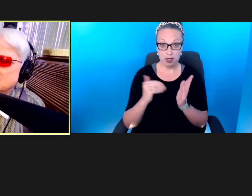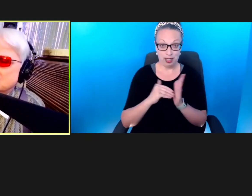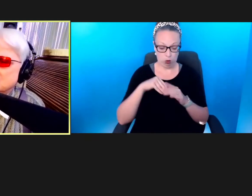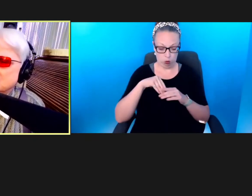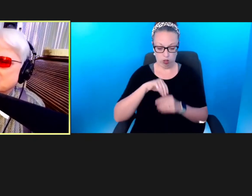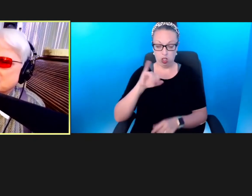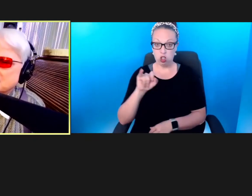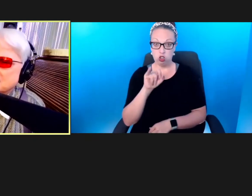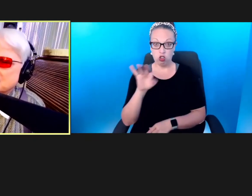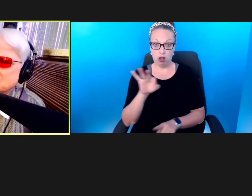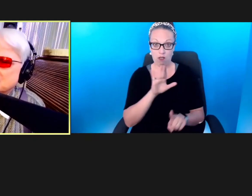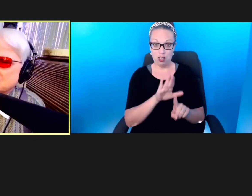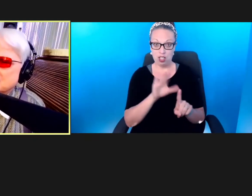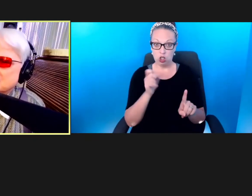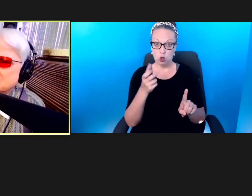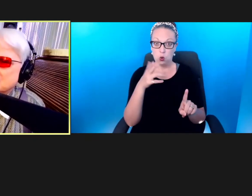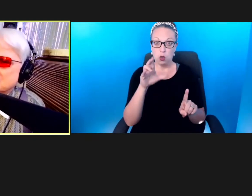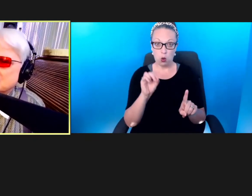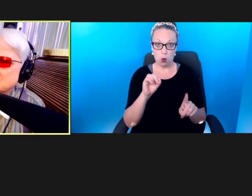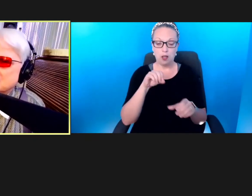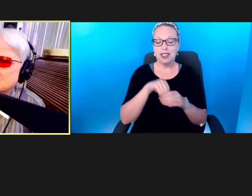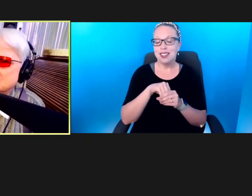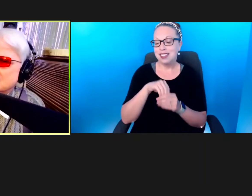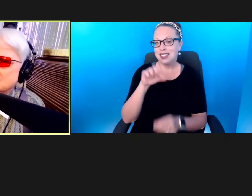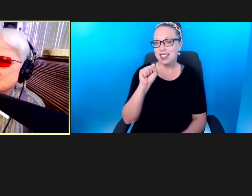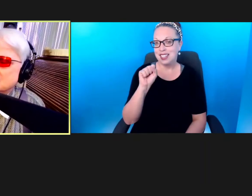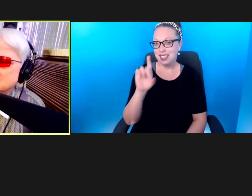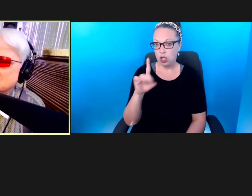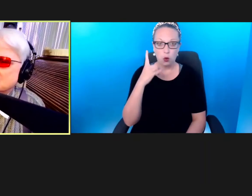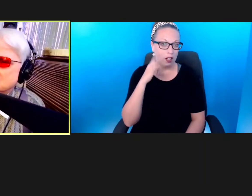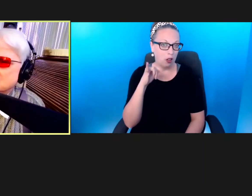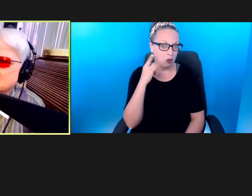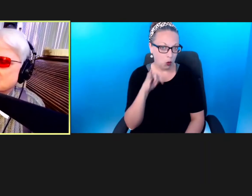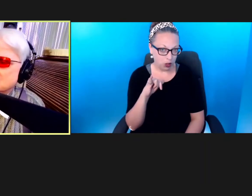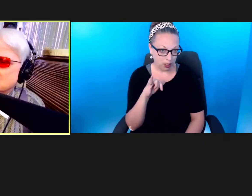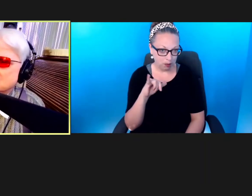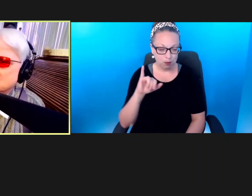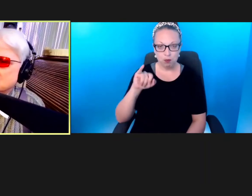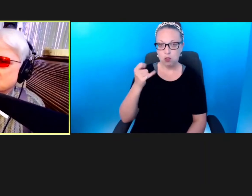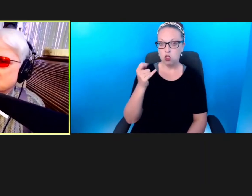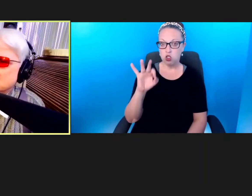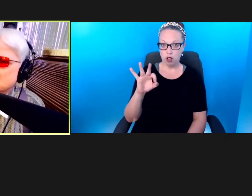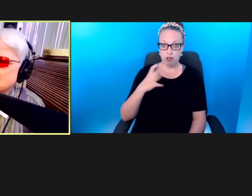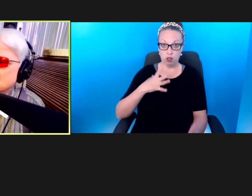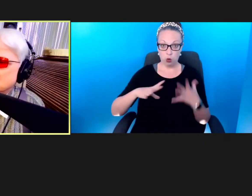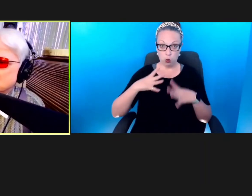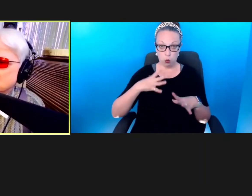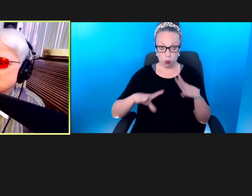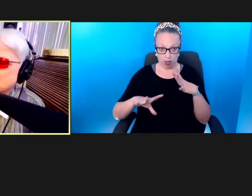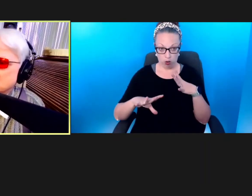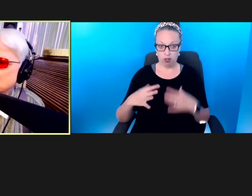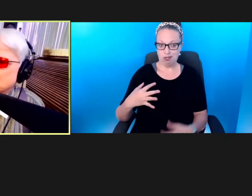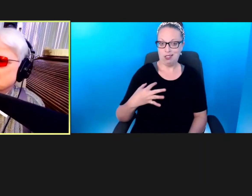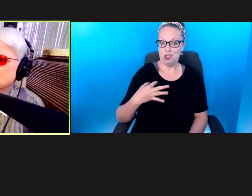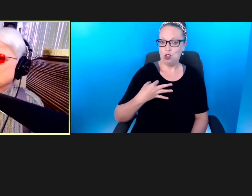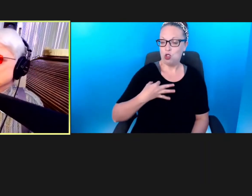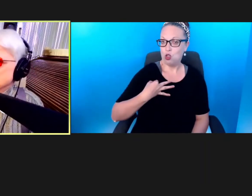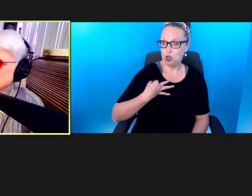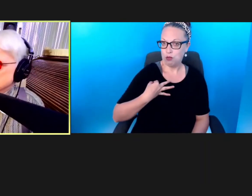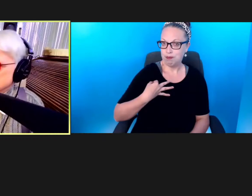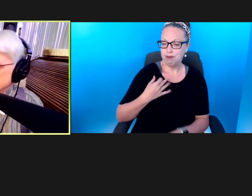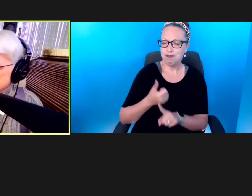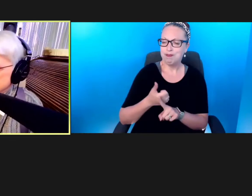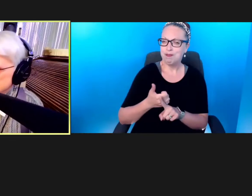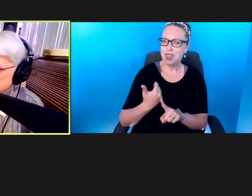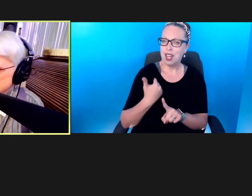studio in San Diego, California. And Jeff has on a shirt that's got kind